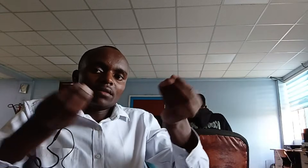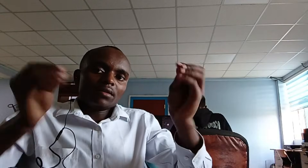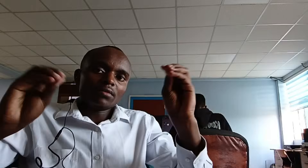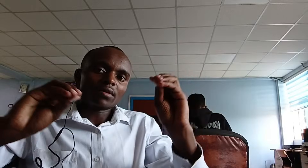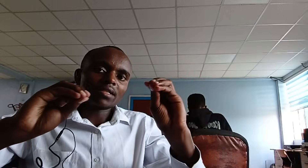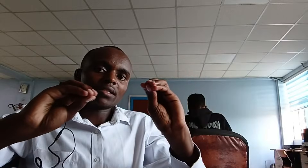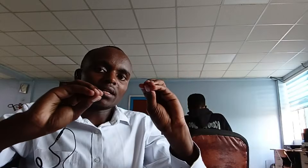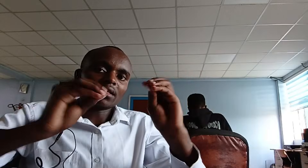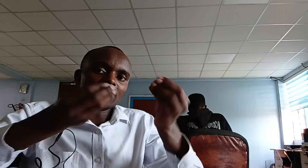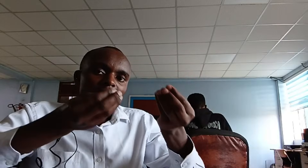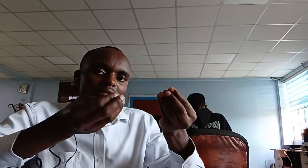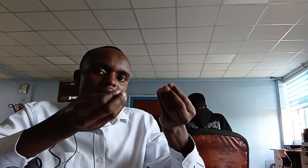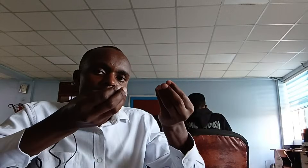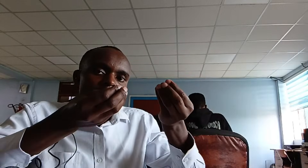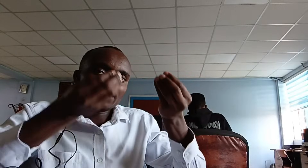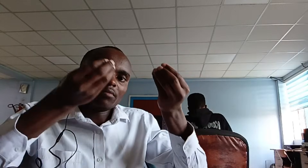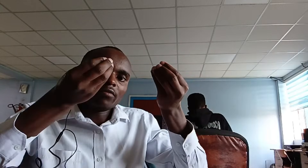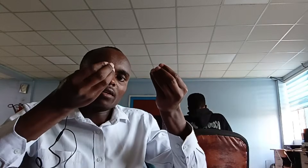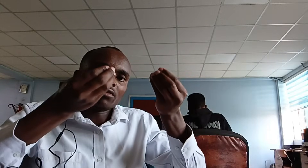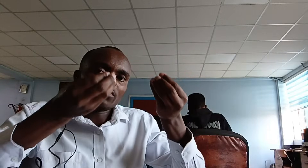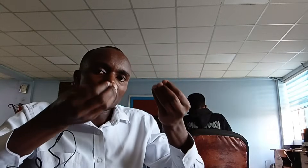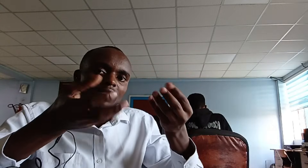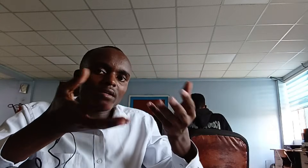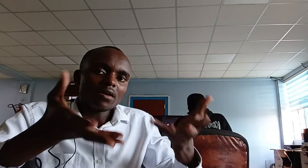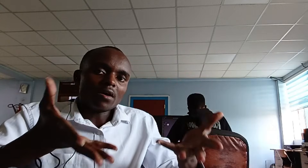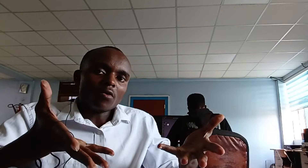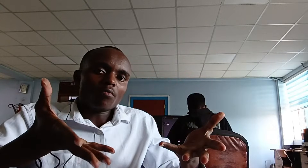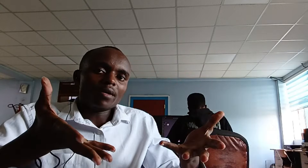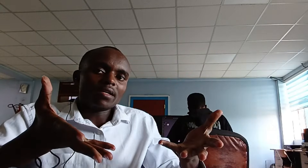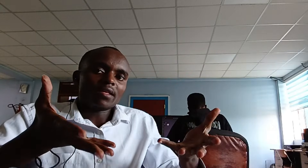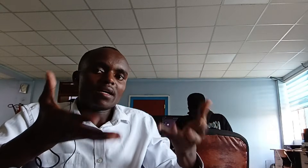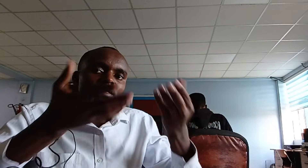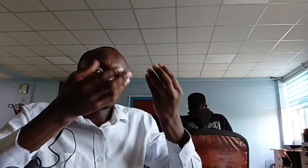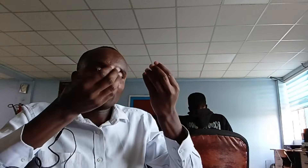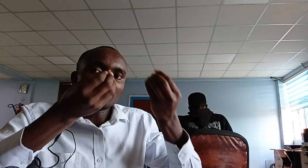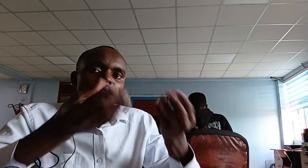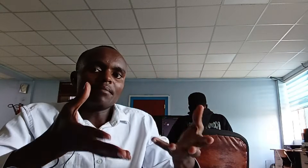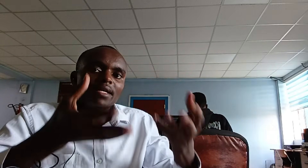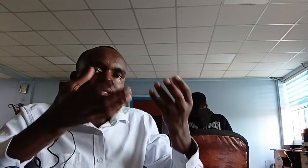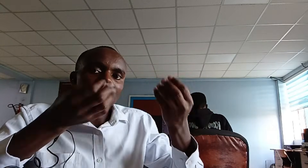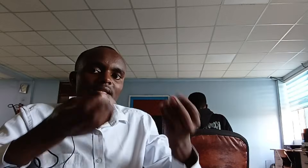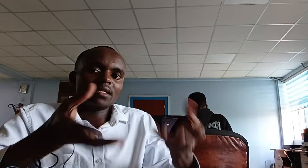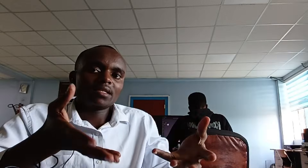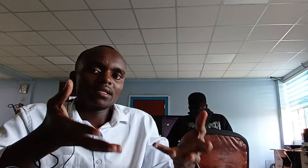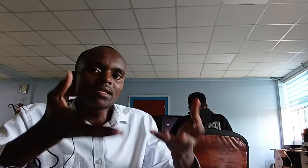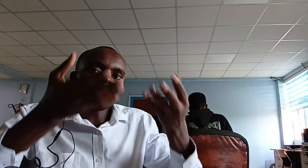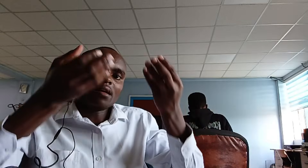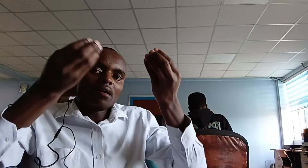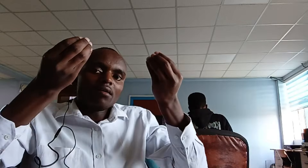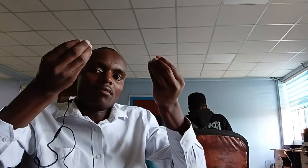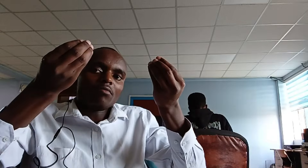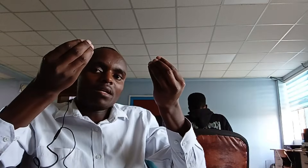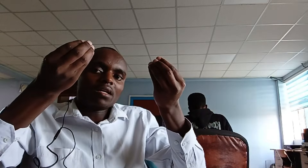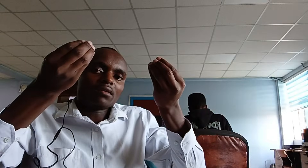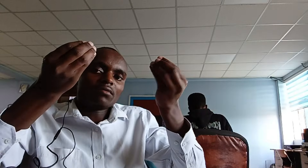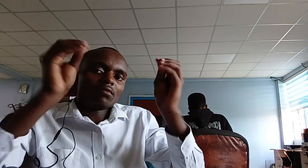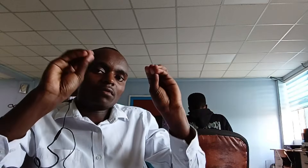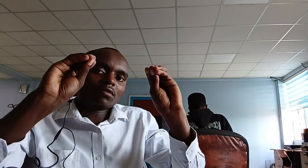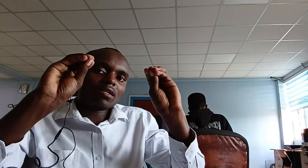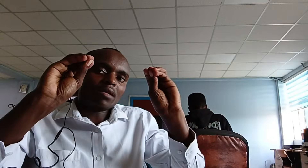we're catching like this, and then moving downwards, opening the hand. Many. Open like, close them like